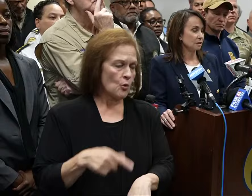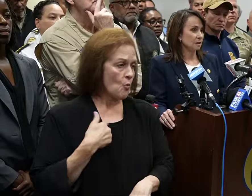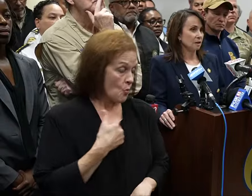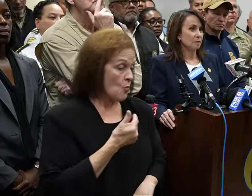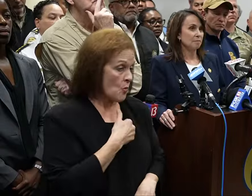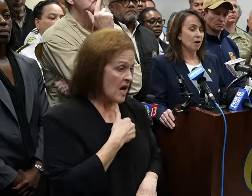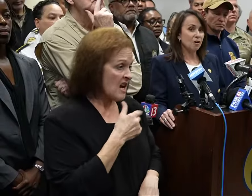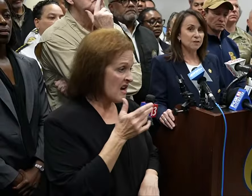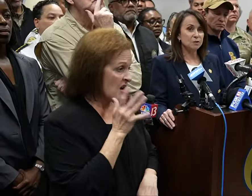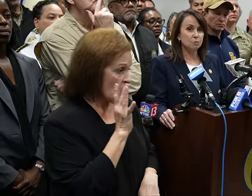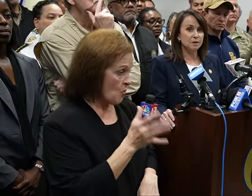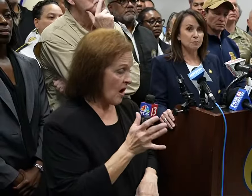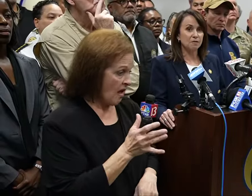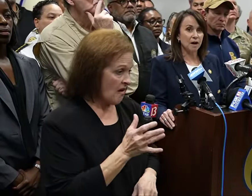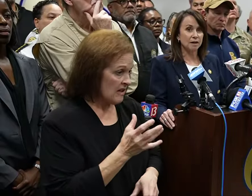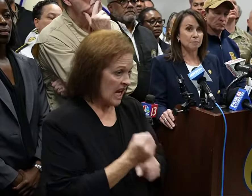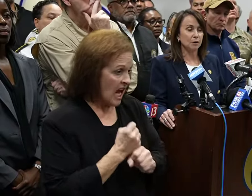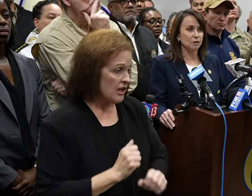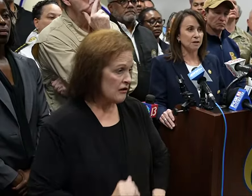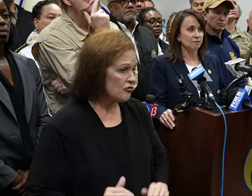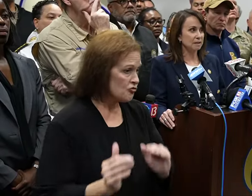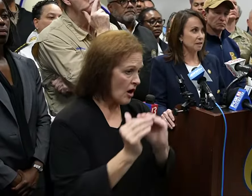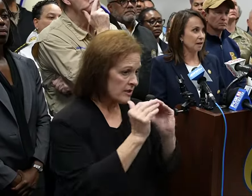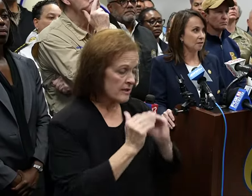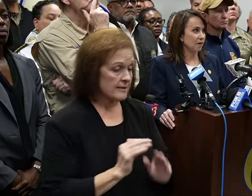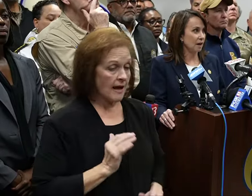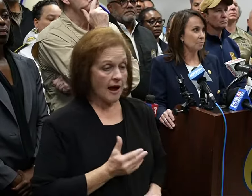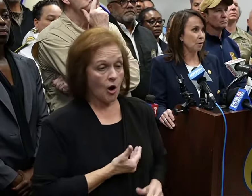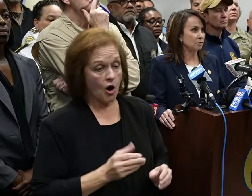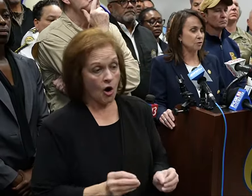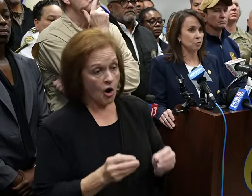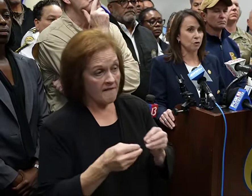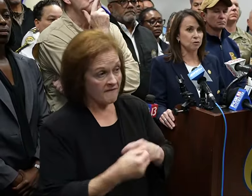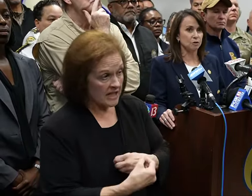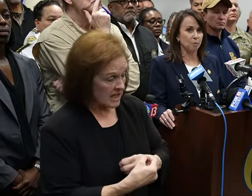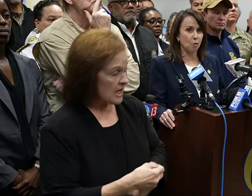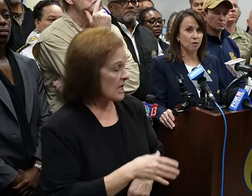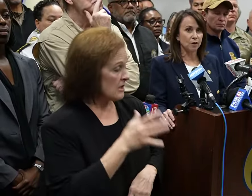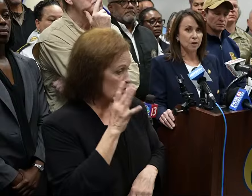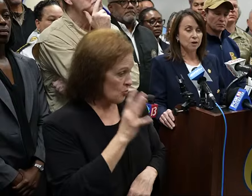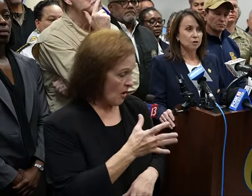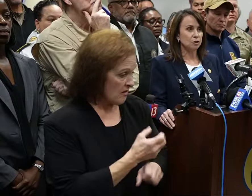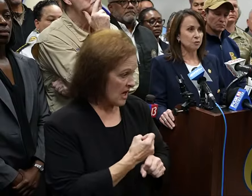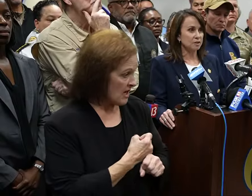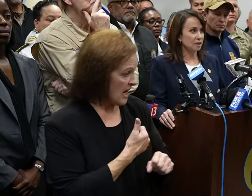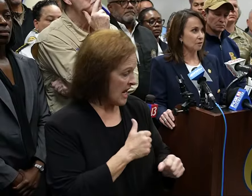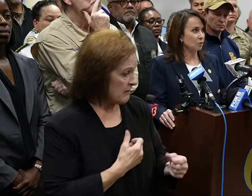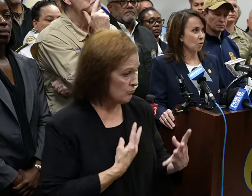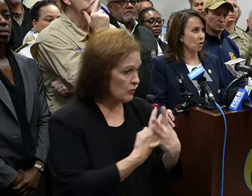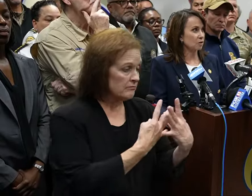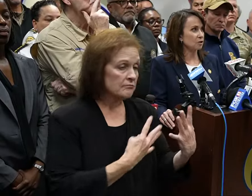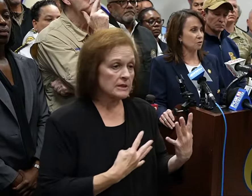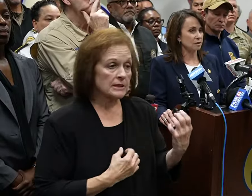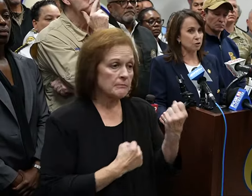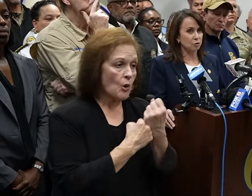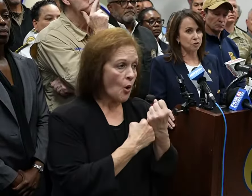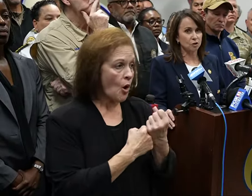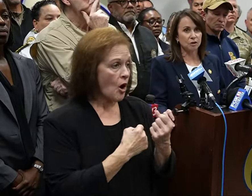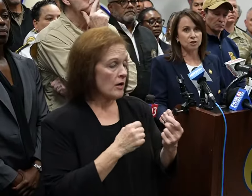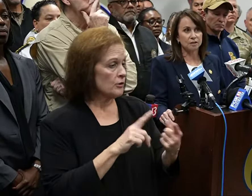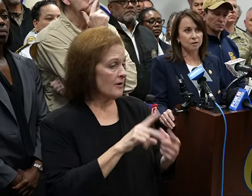justice. My office will be providing both investigative and prosecutorial support to the City of New Orleans, to the